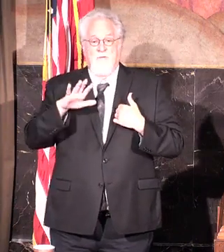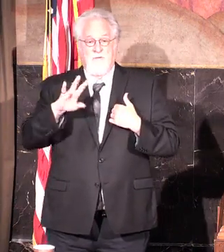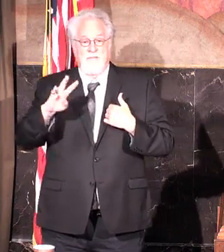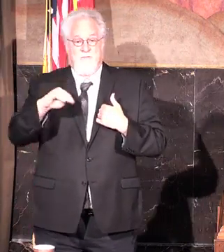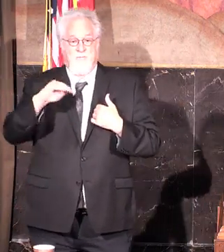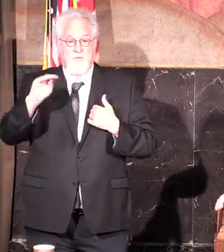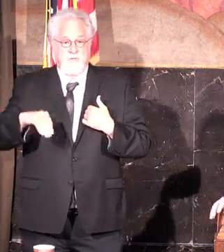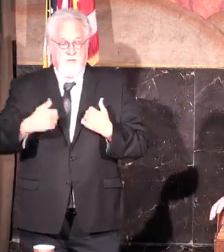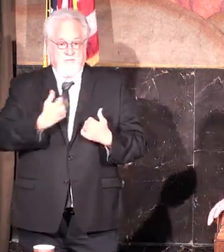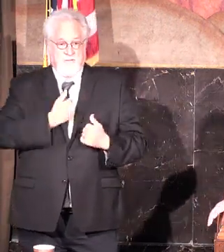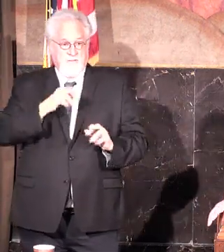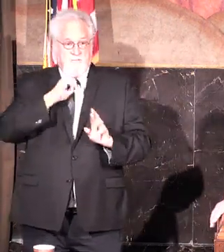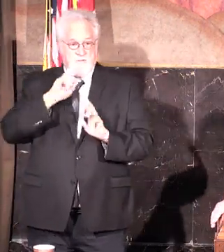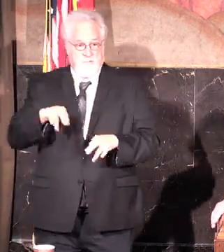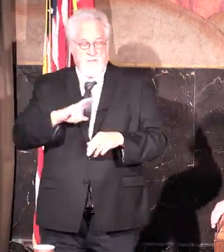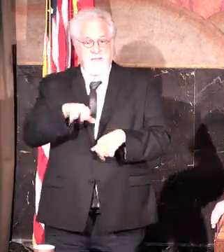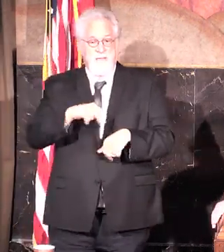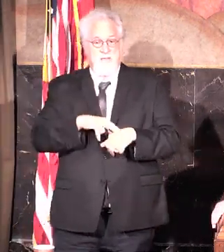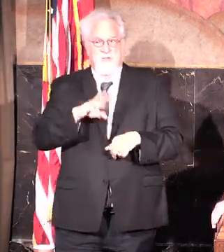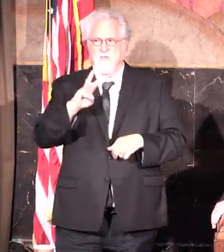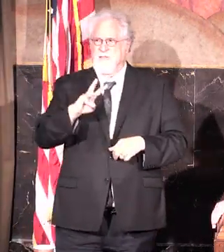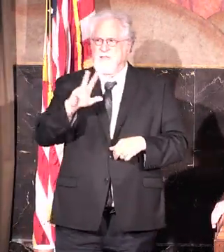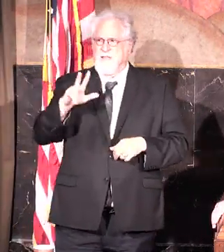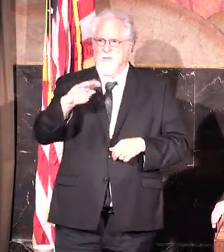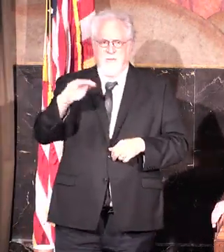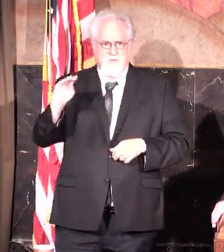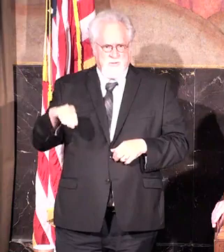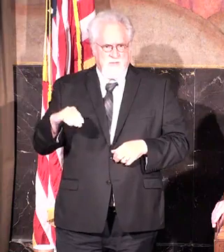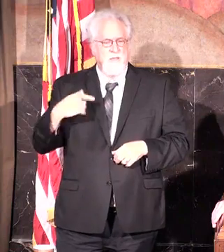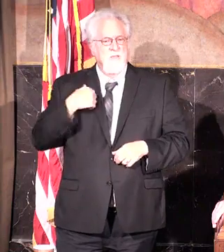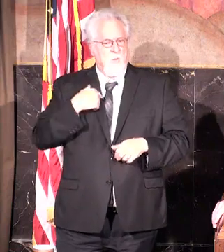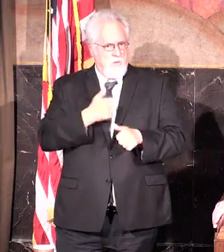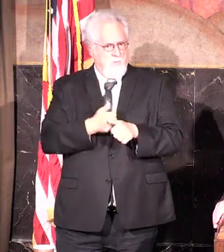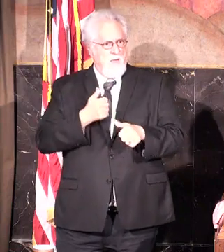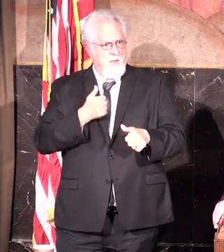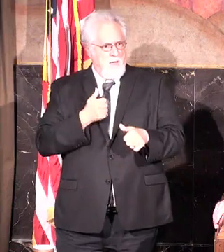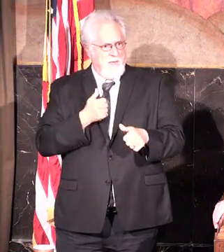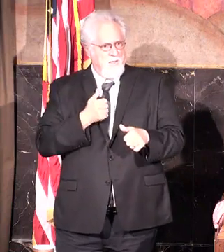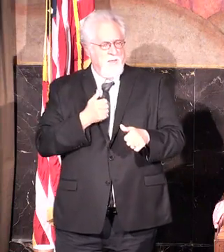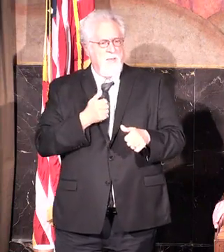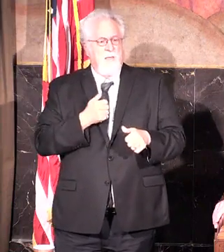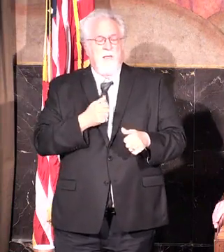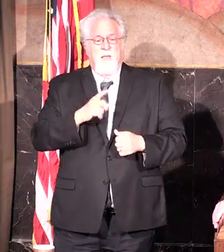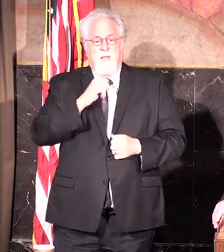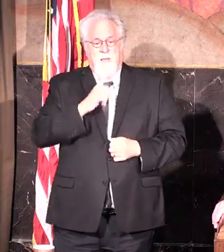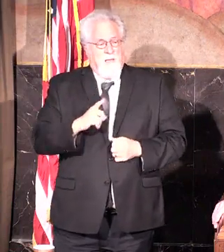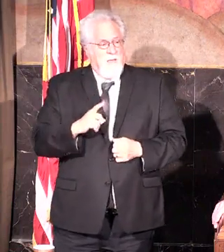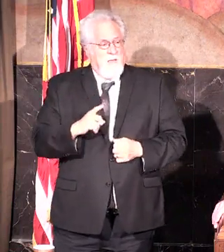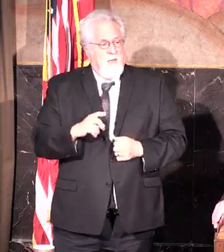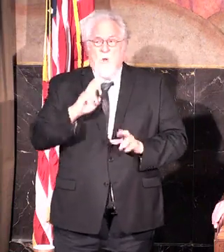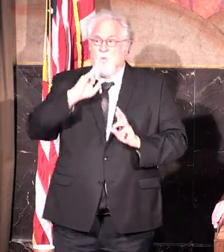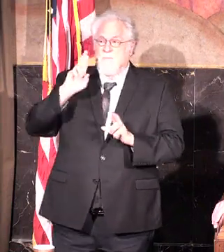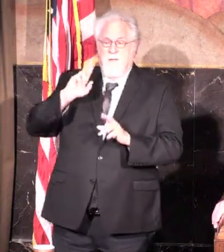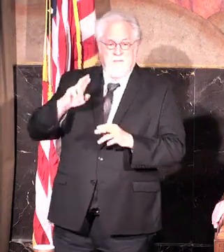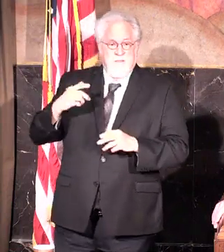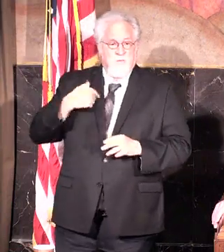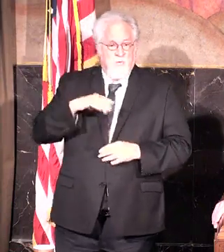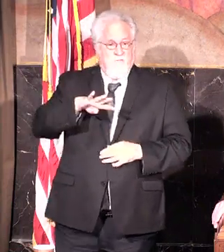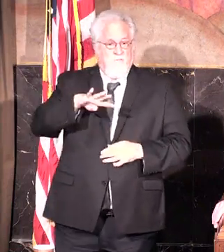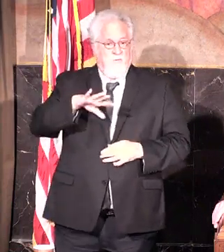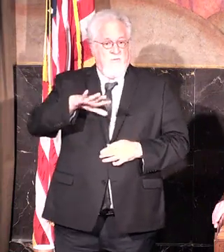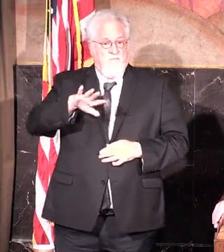57% self-response rate. Nationally, it's 63%, so we're lagging. And in fact, in terms of responses, we're